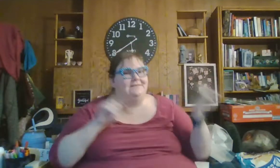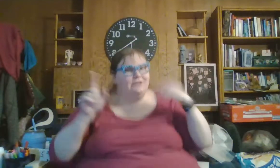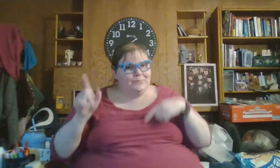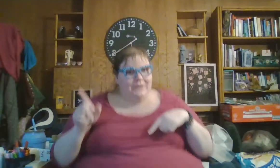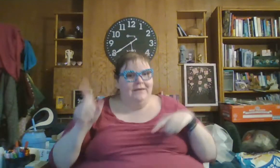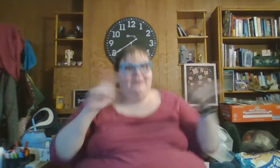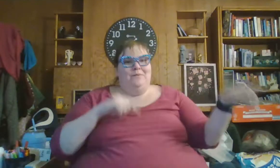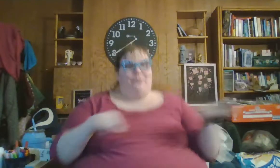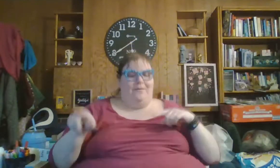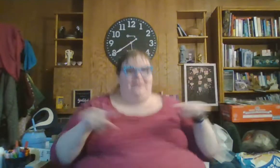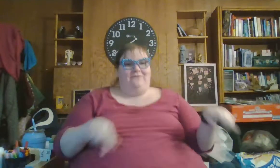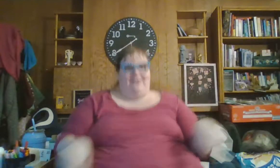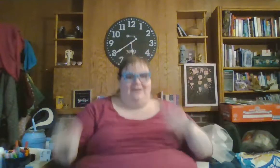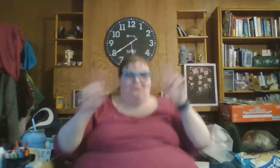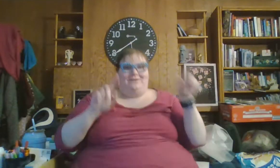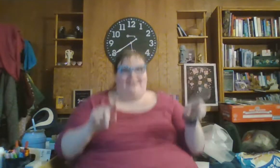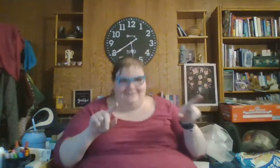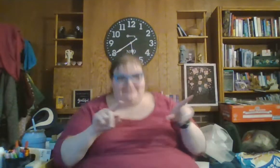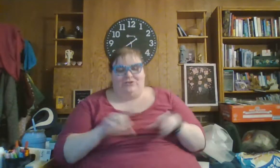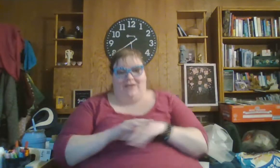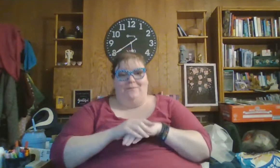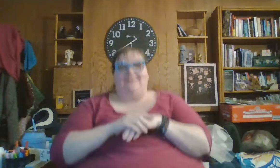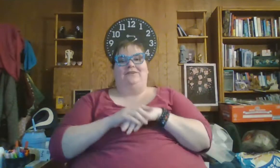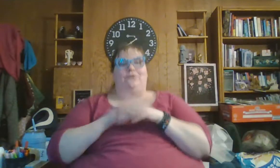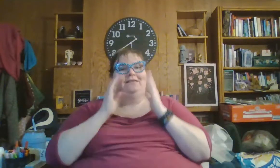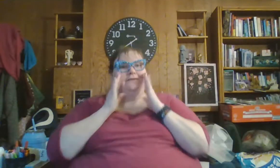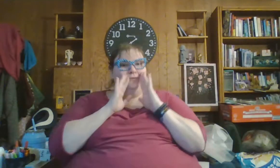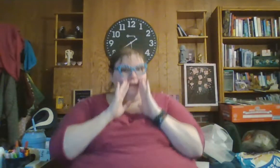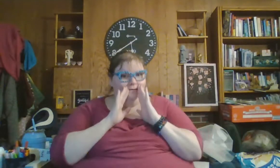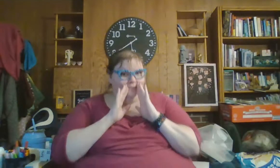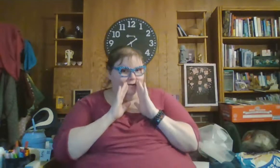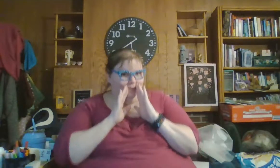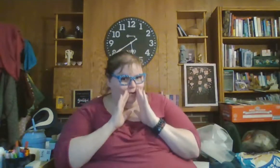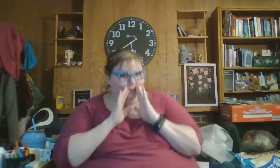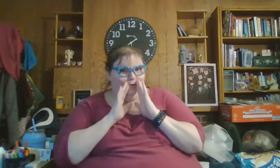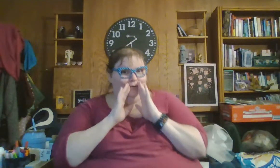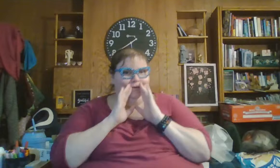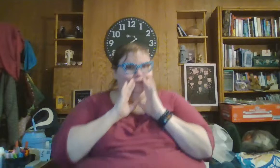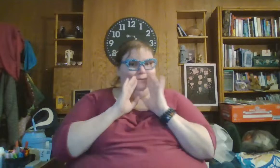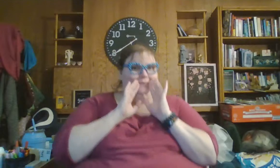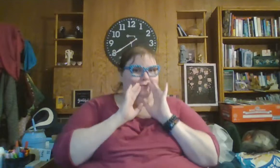soup prepping video yesterday, but they don't get the craft videos, and those ones are super